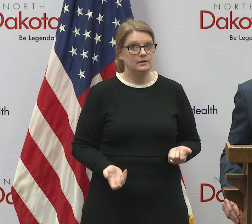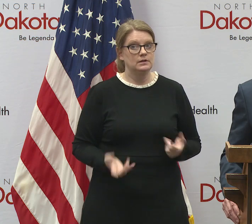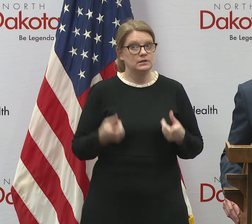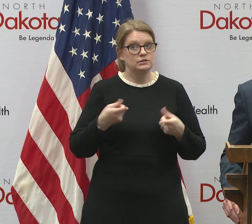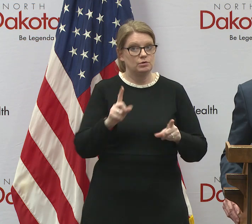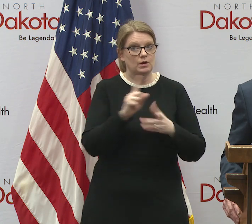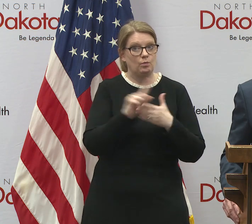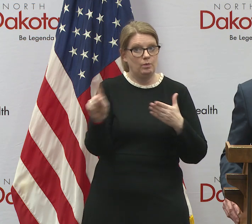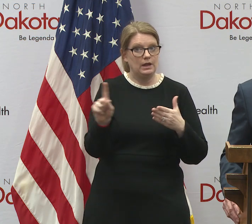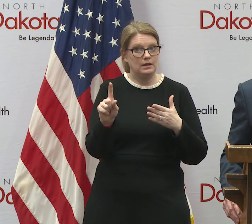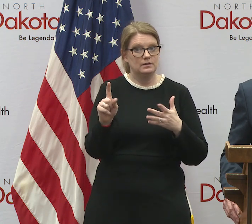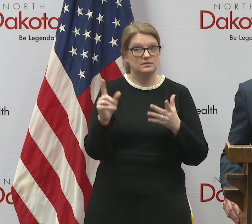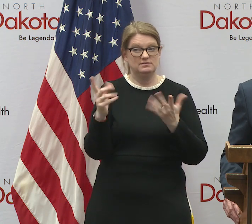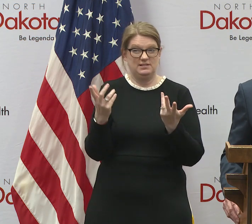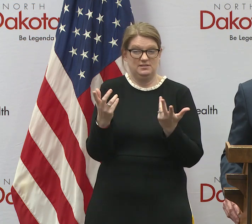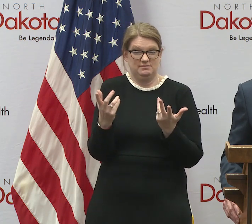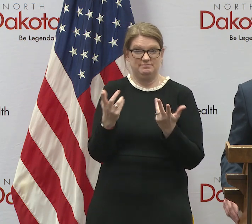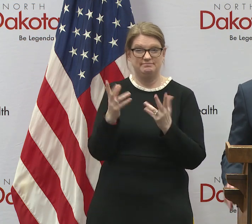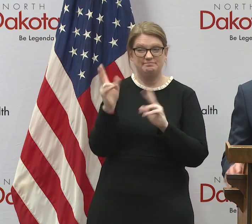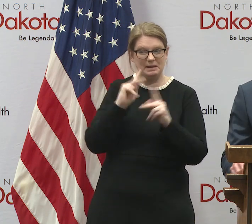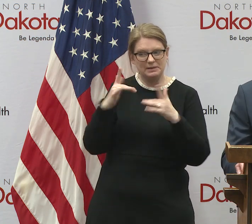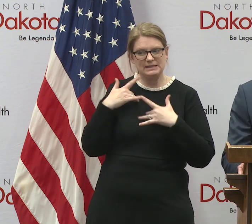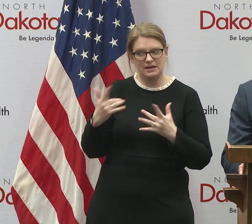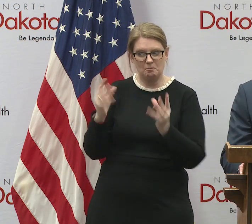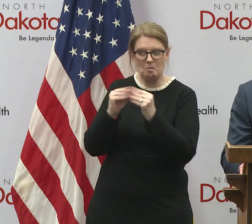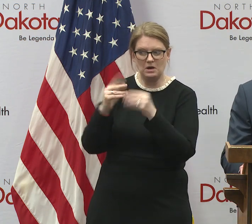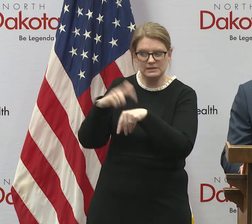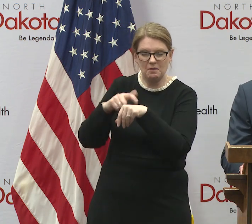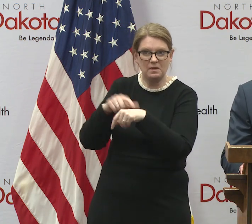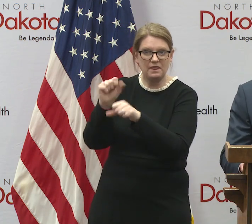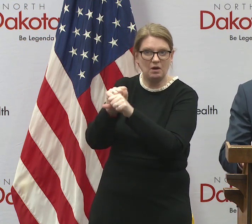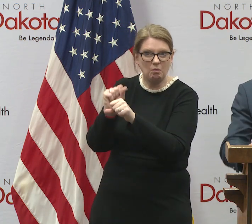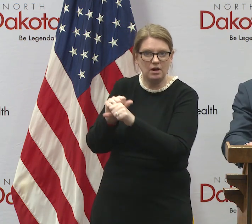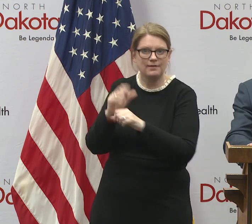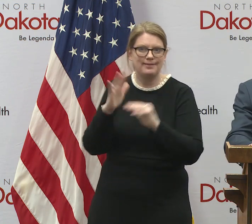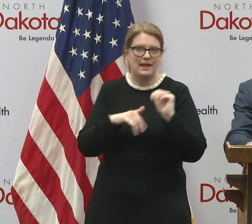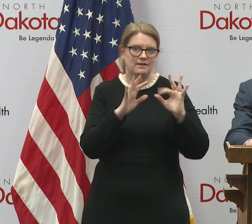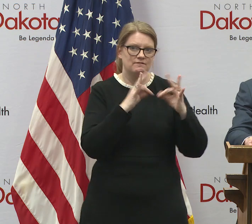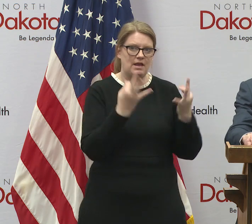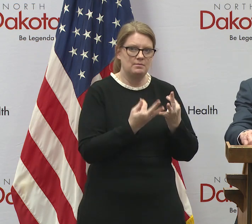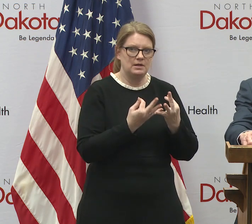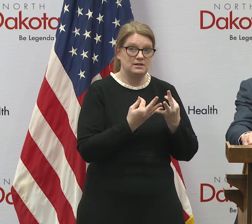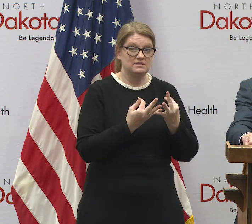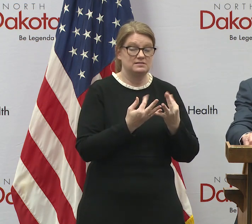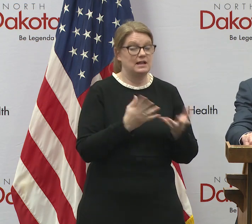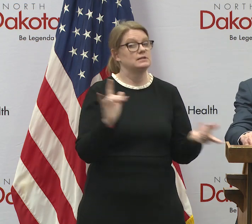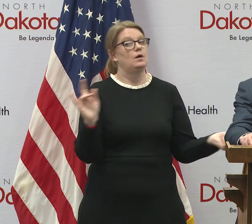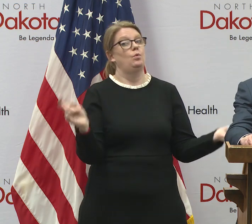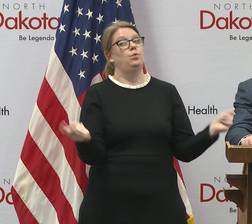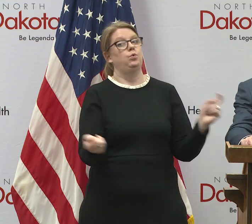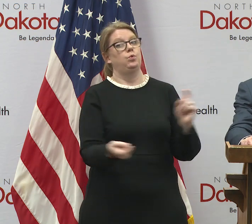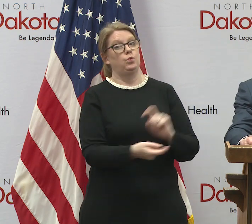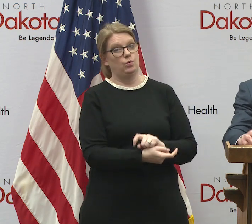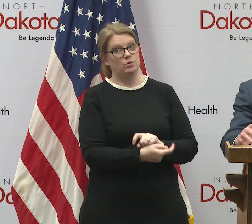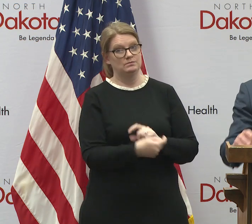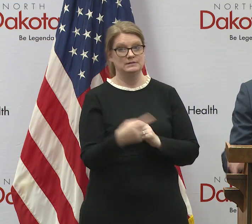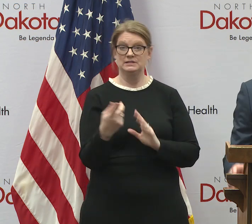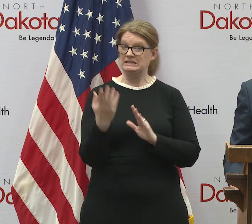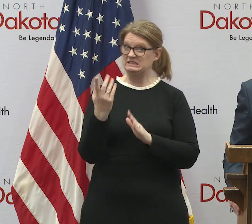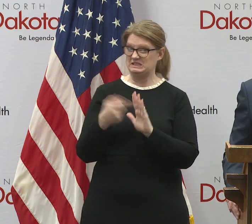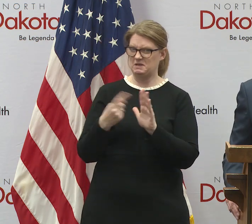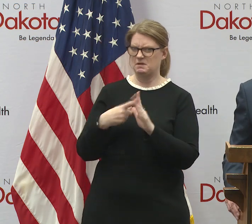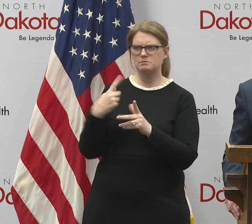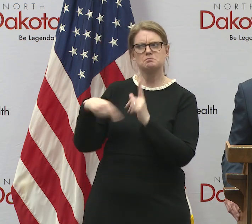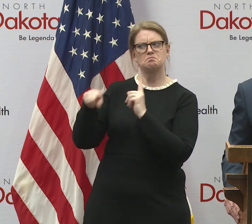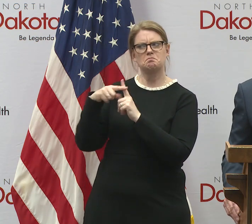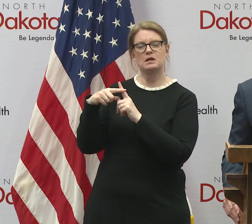week will spend more time with their coworkers at work than they do with their family. And so this is a big shift. And in some cases that might be wildly positive, and in other cases